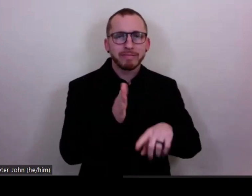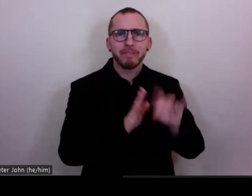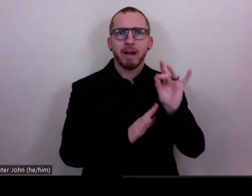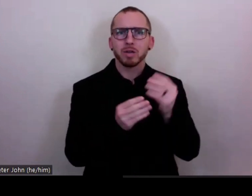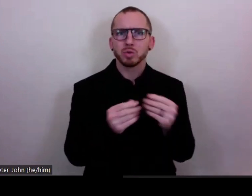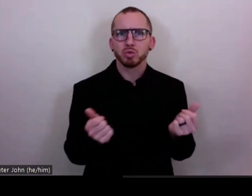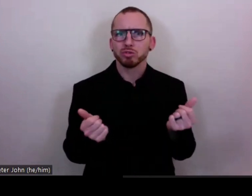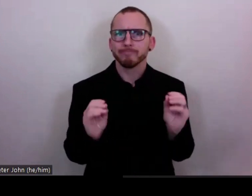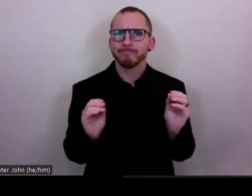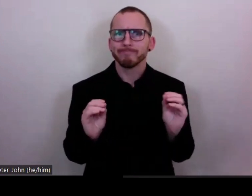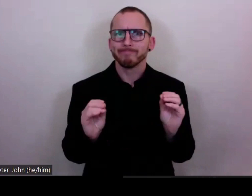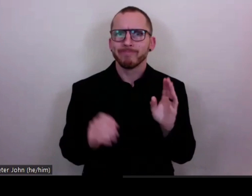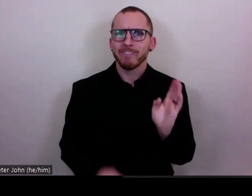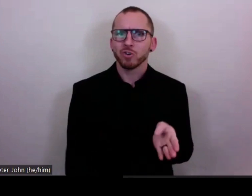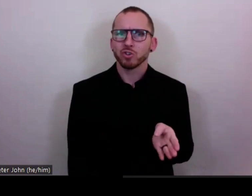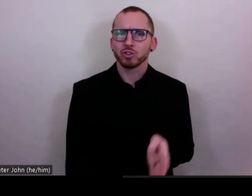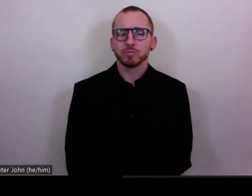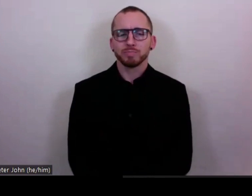solution.